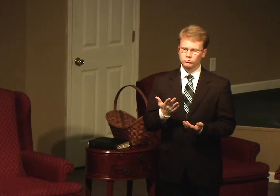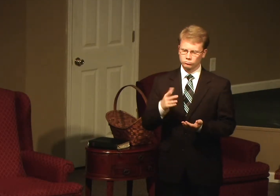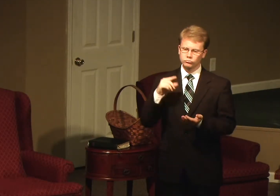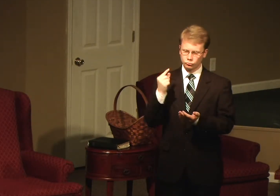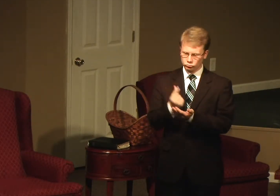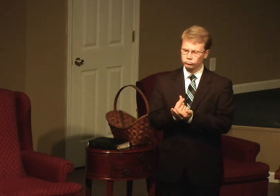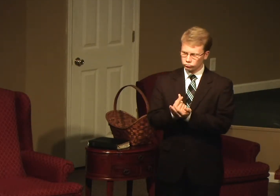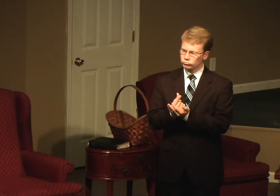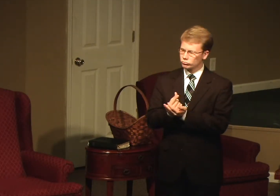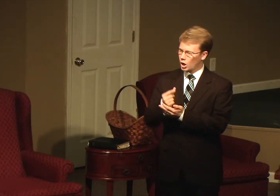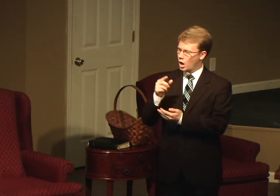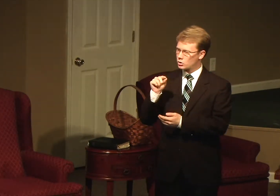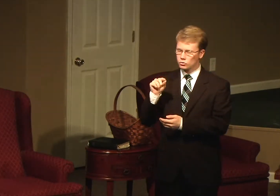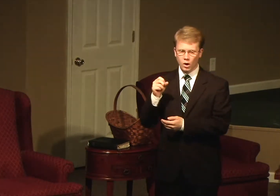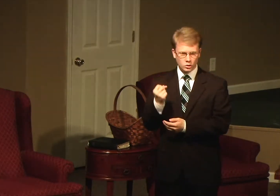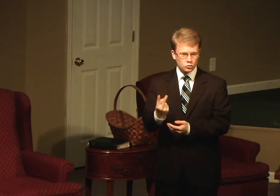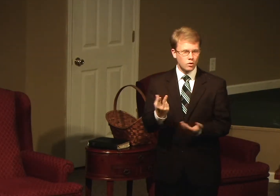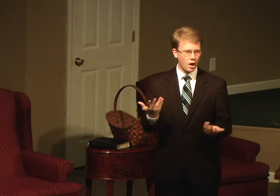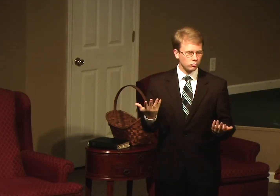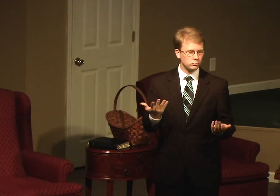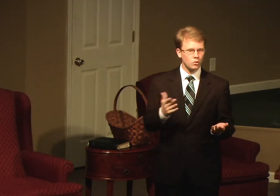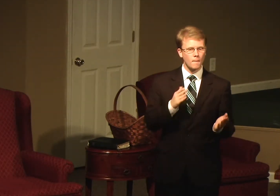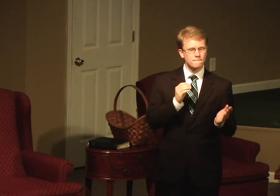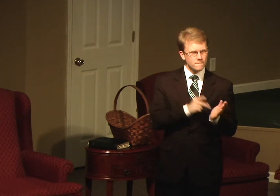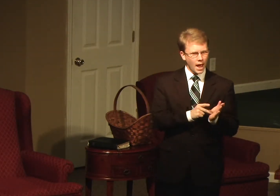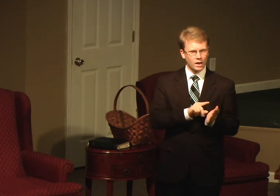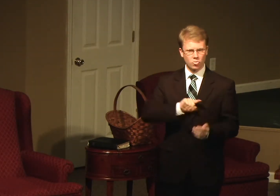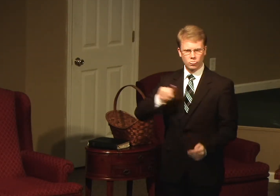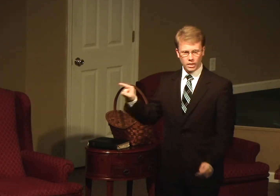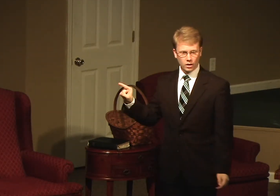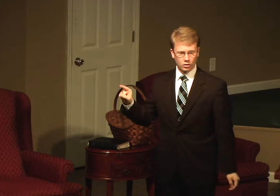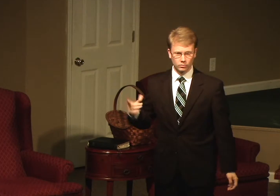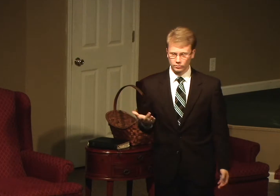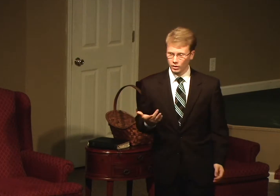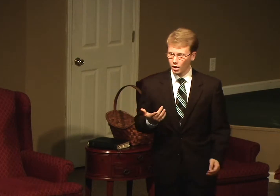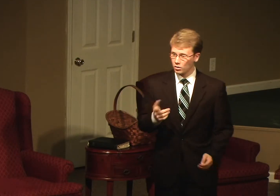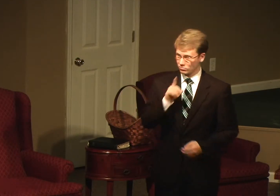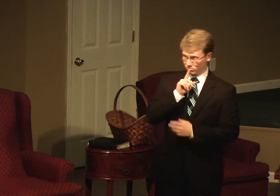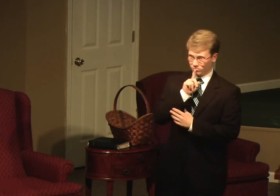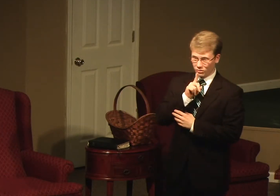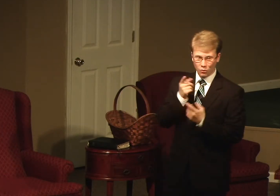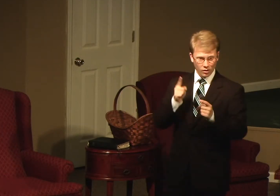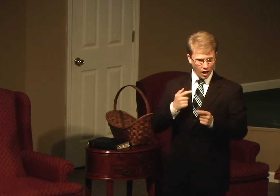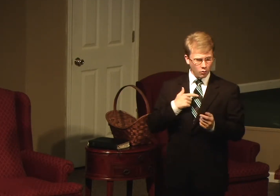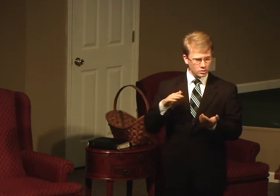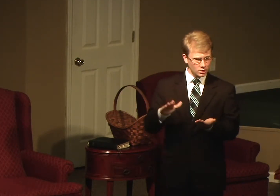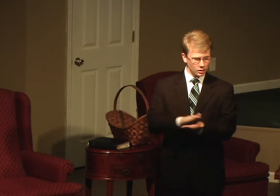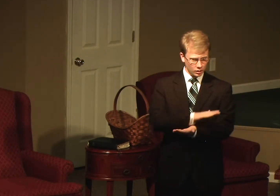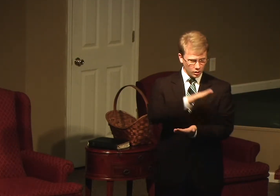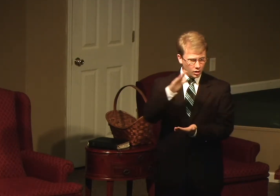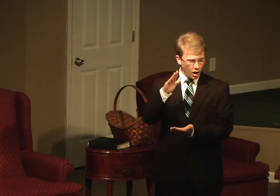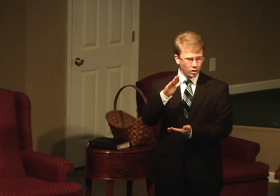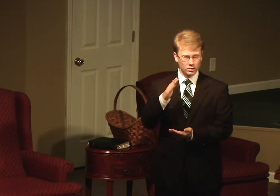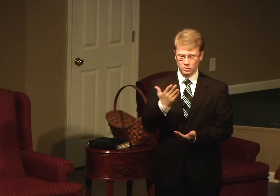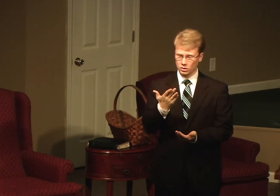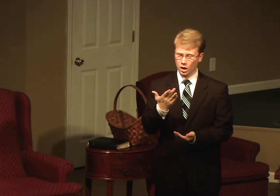2008, graduated, 2012, and then went back to church there. And really, when I was